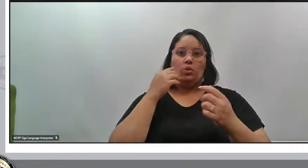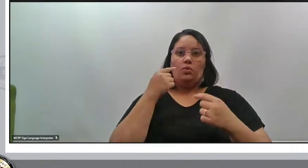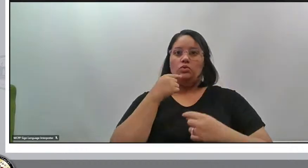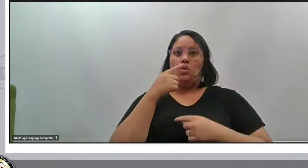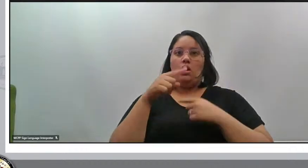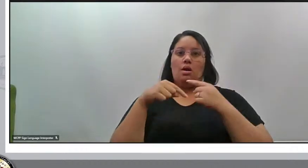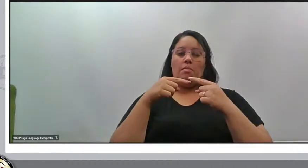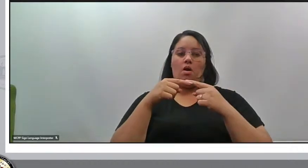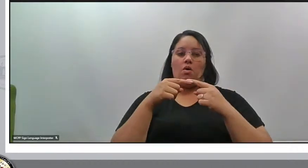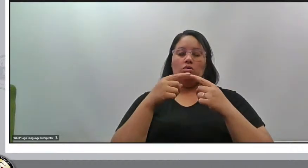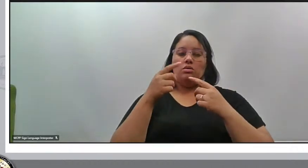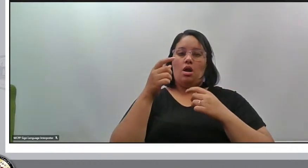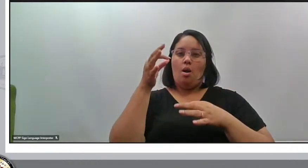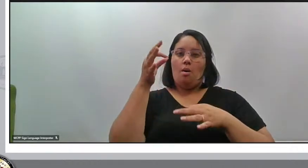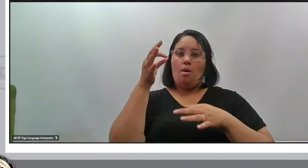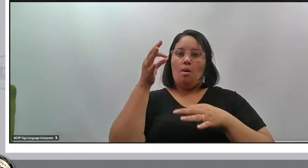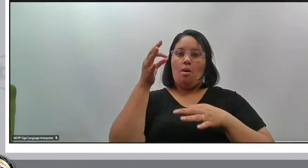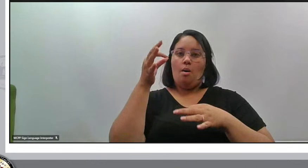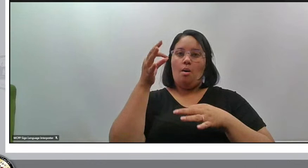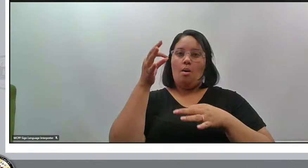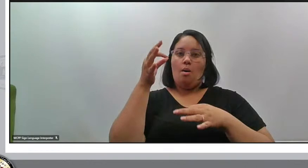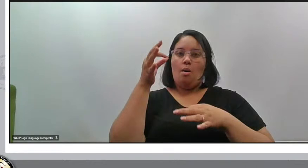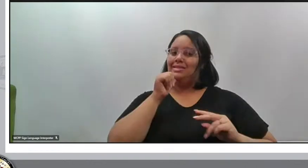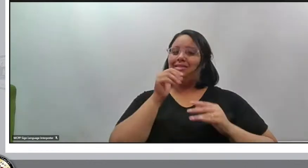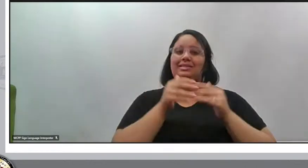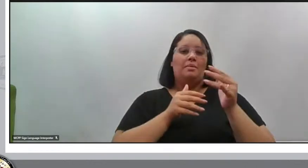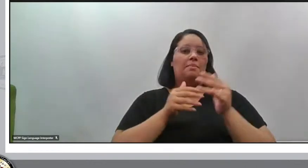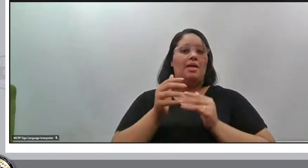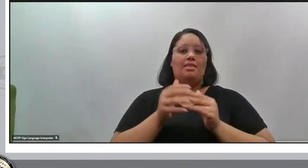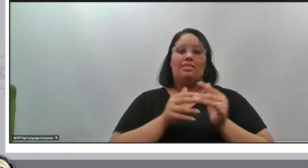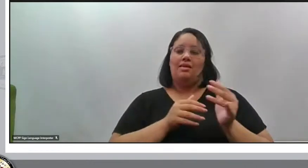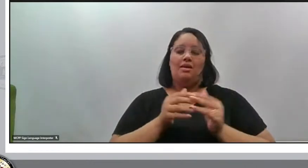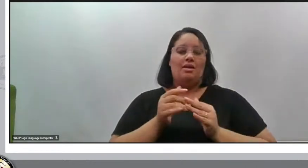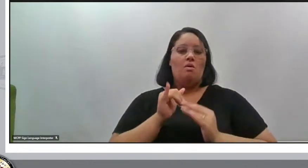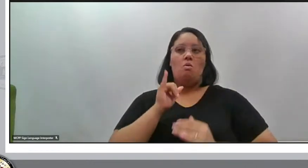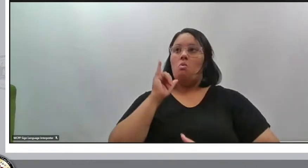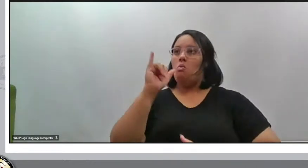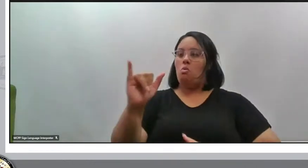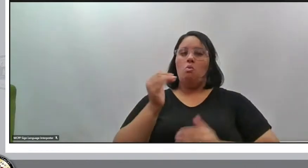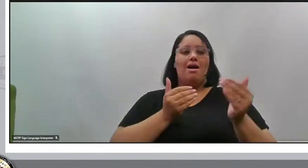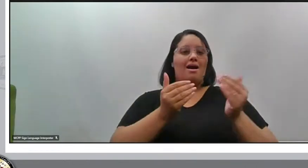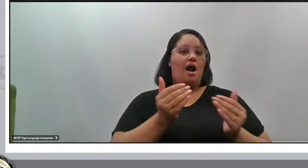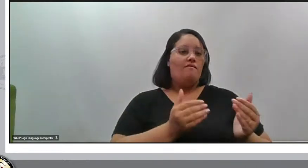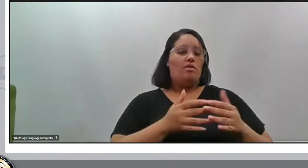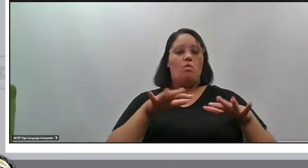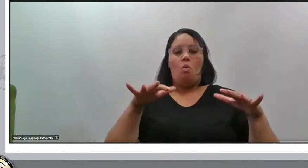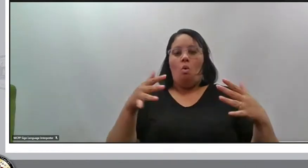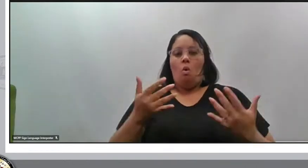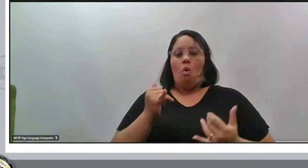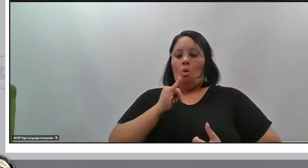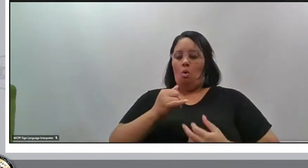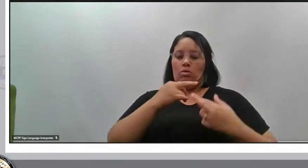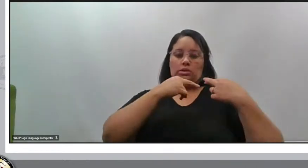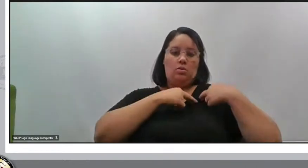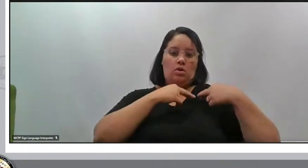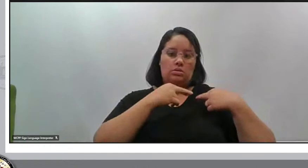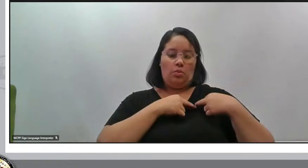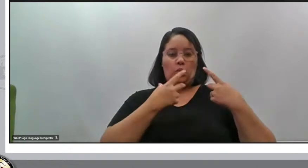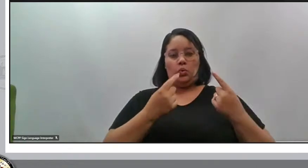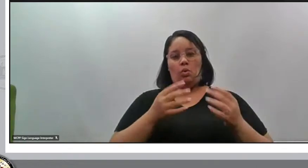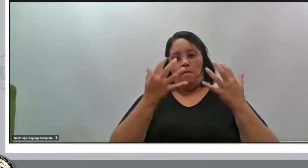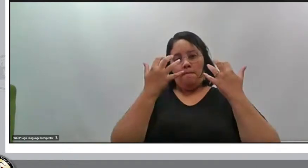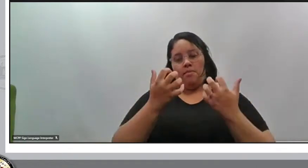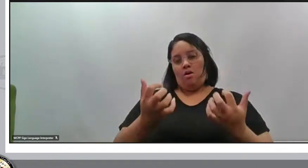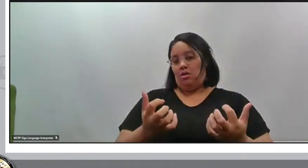view now, irrespective of who's governing and who is responsible for Parliament,